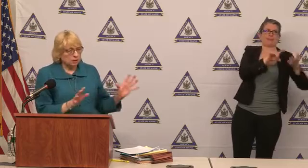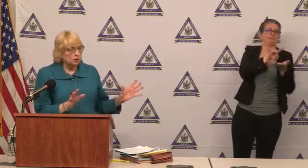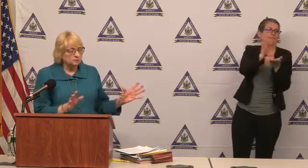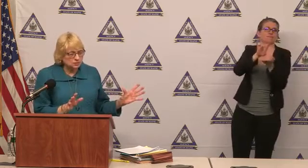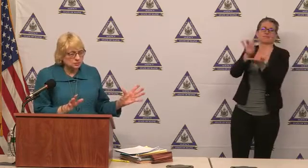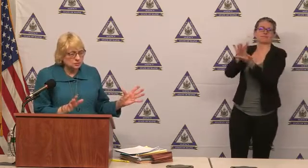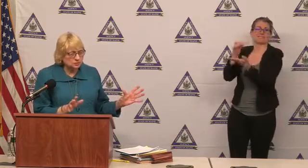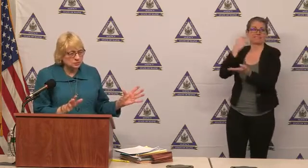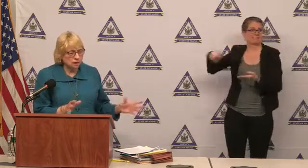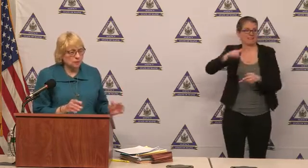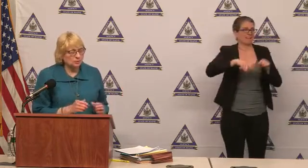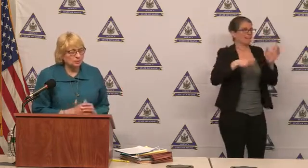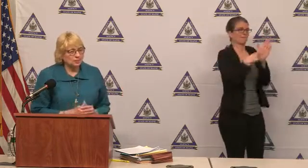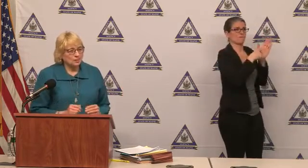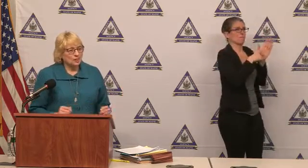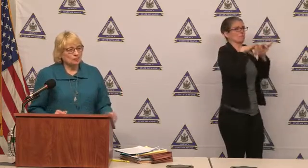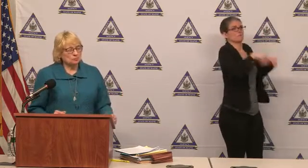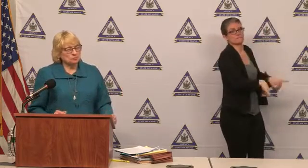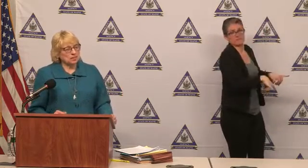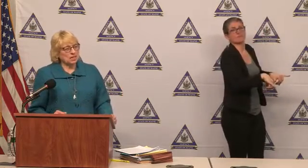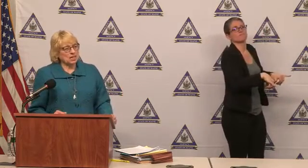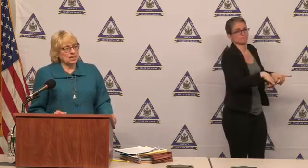Not all evictions are the same.